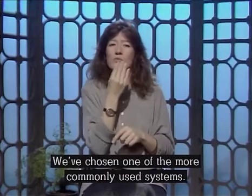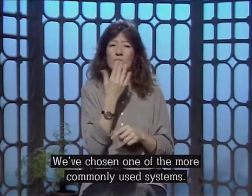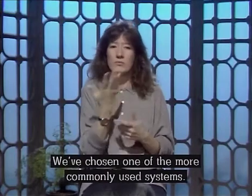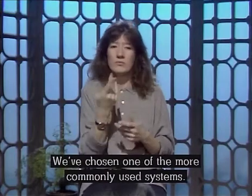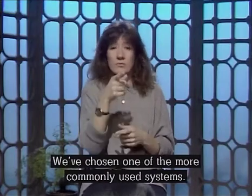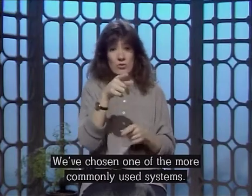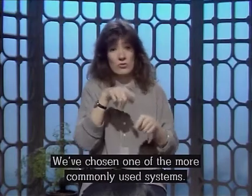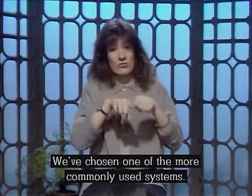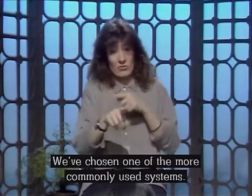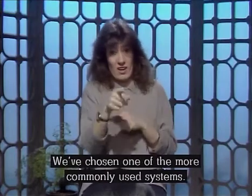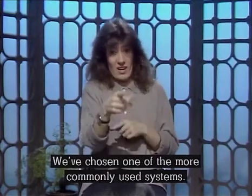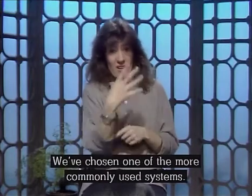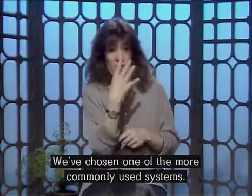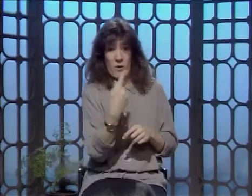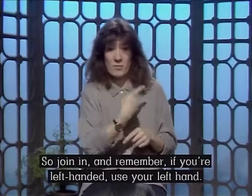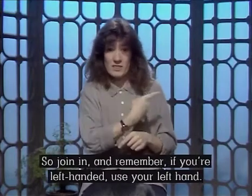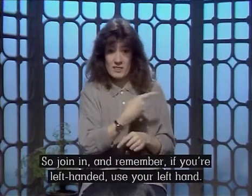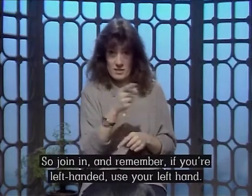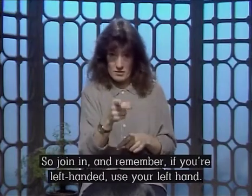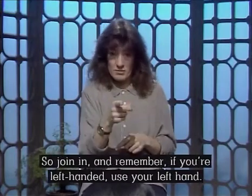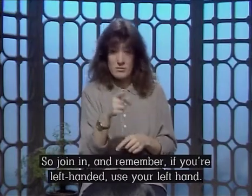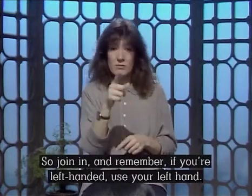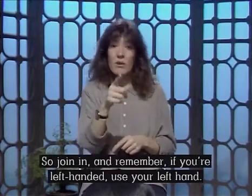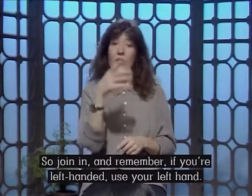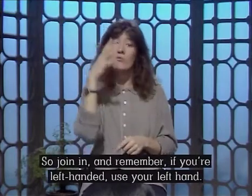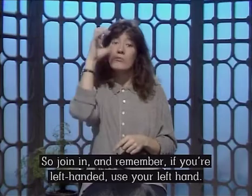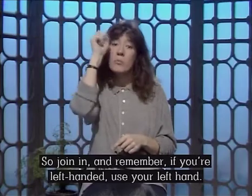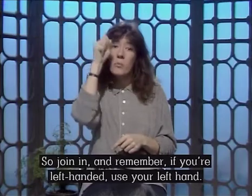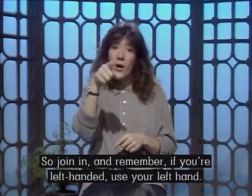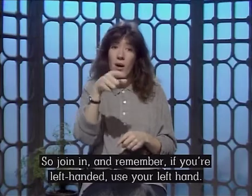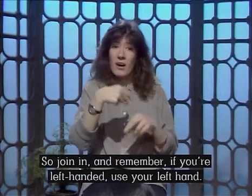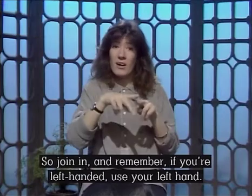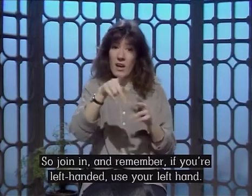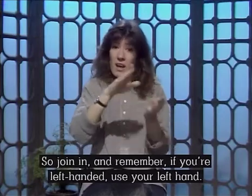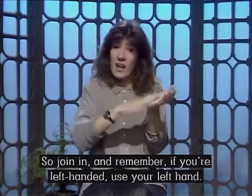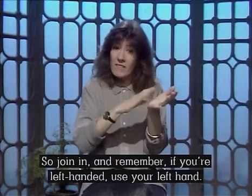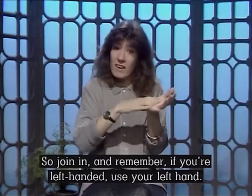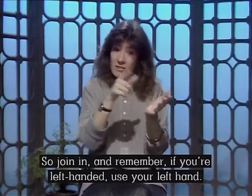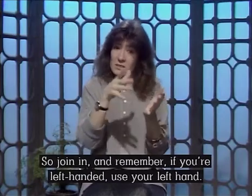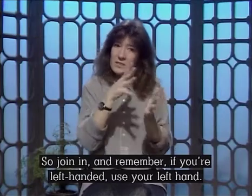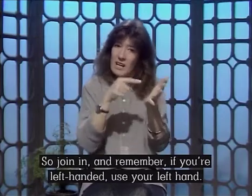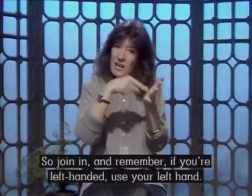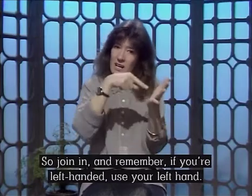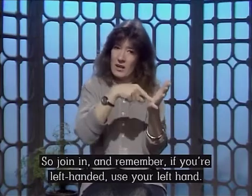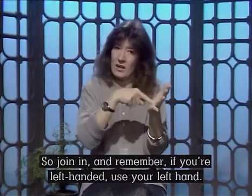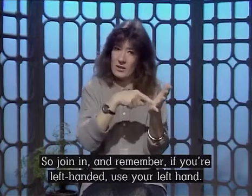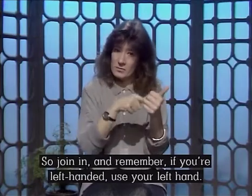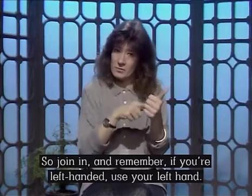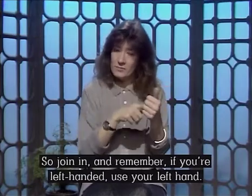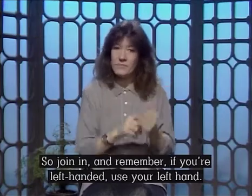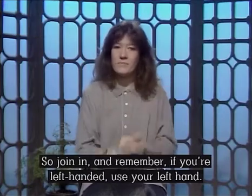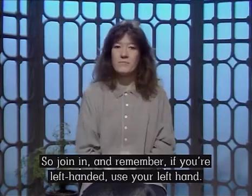systems. So, sign with us, and remember, if you're left-handed, use your left